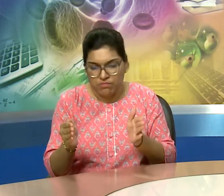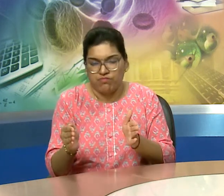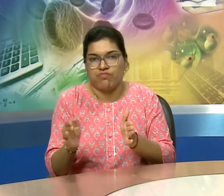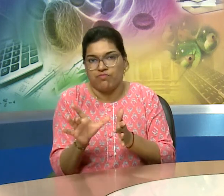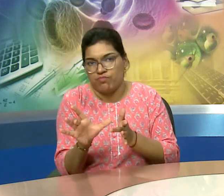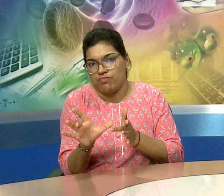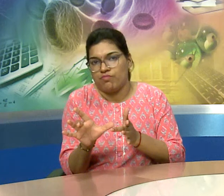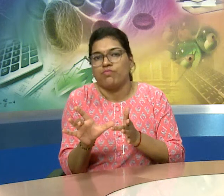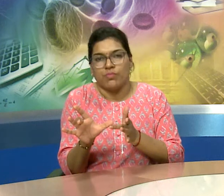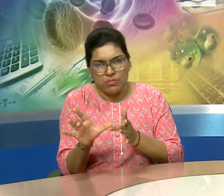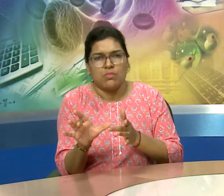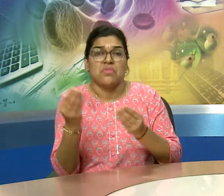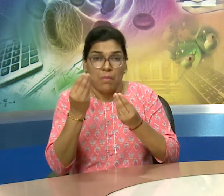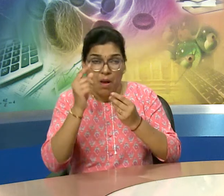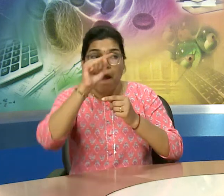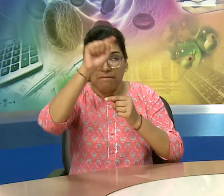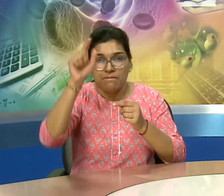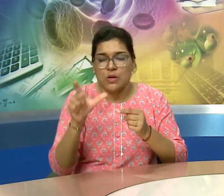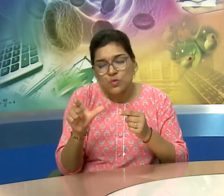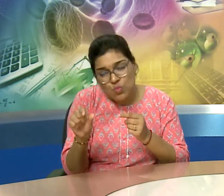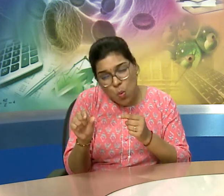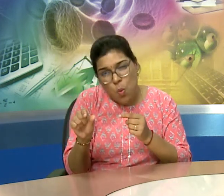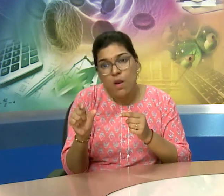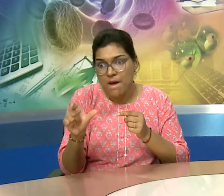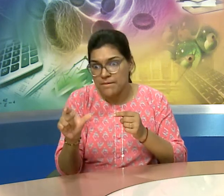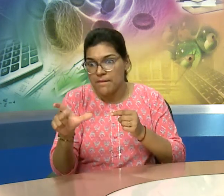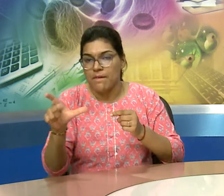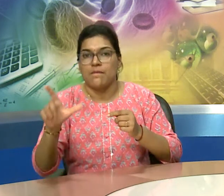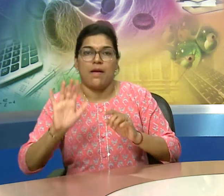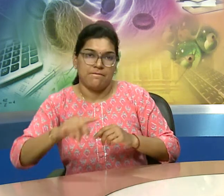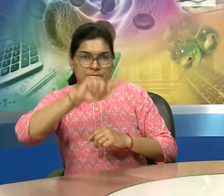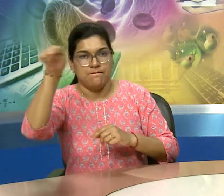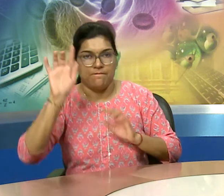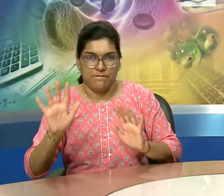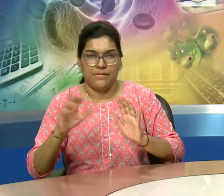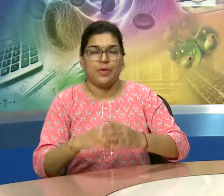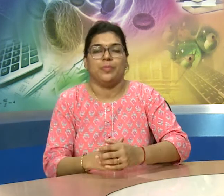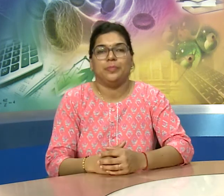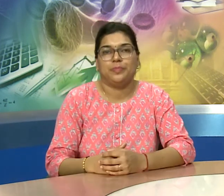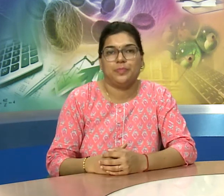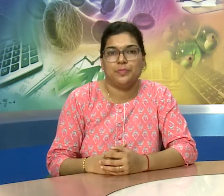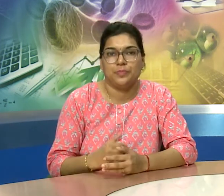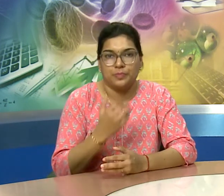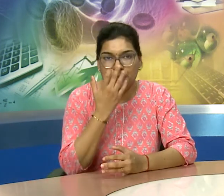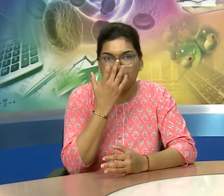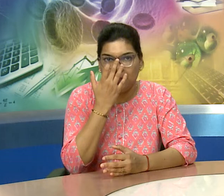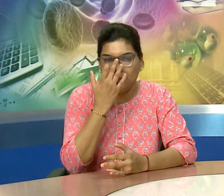And if we talk about the body size of the Scorpio, so it can be a maximum of 6